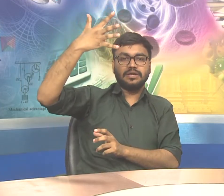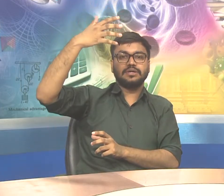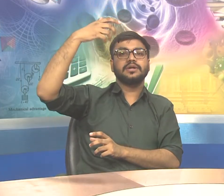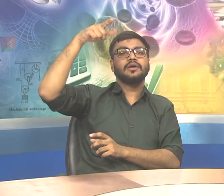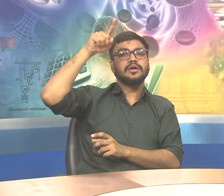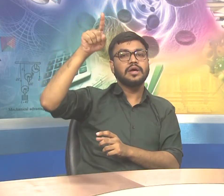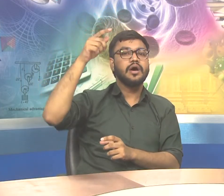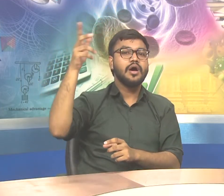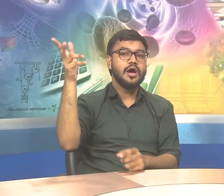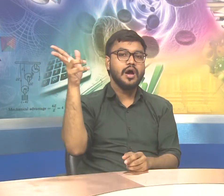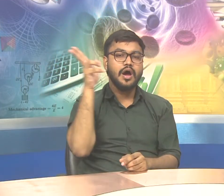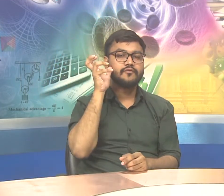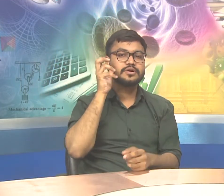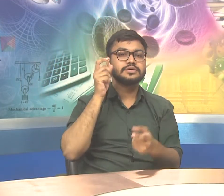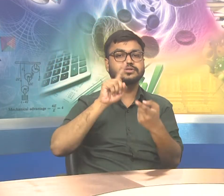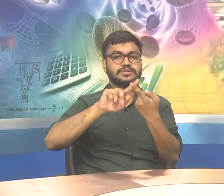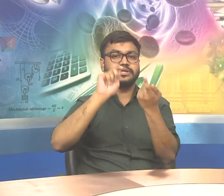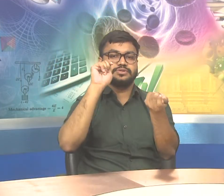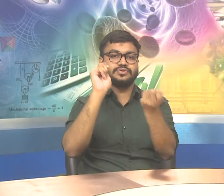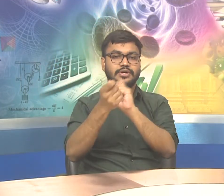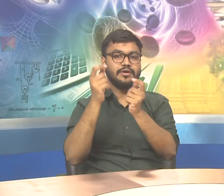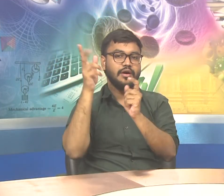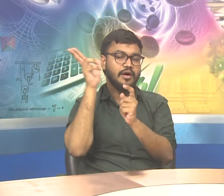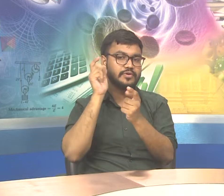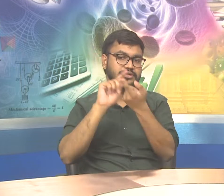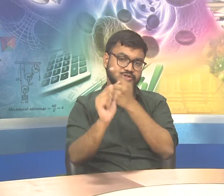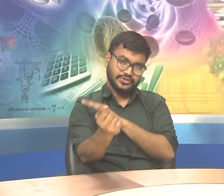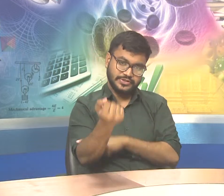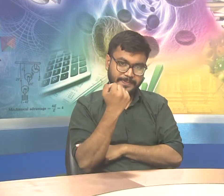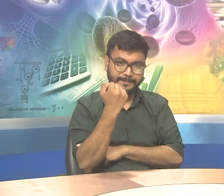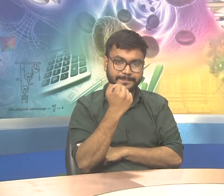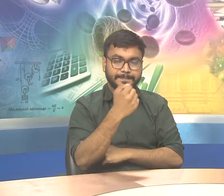it changes into heat, light and sound energy.